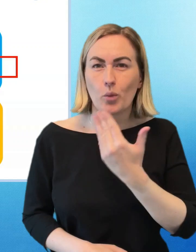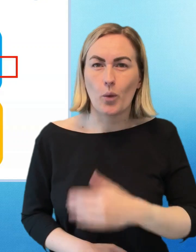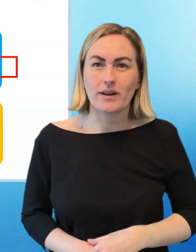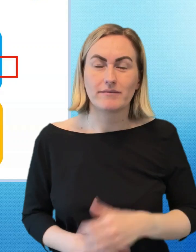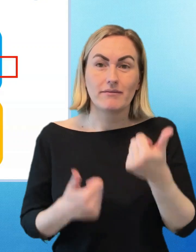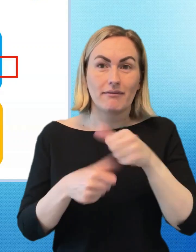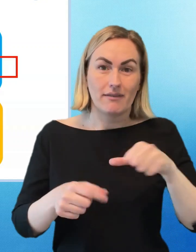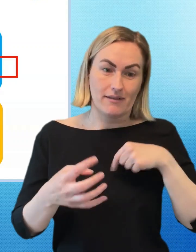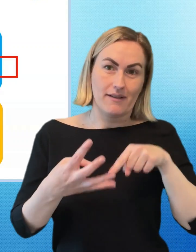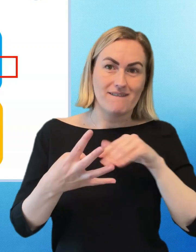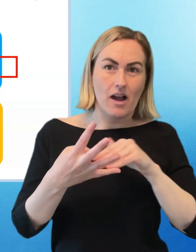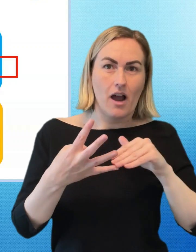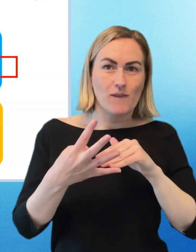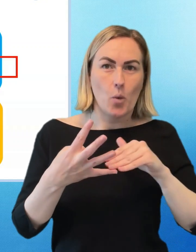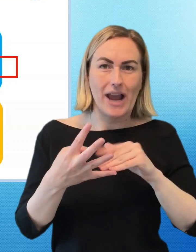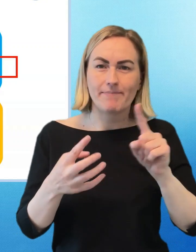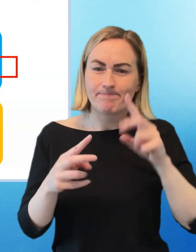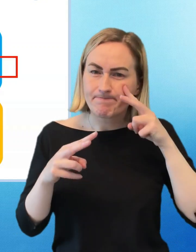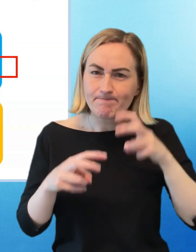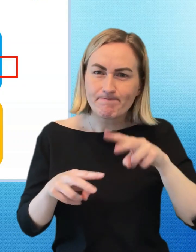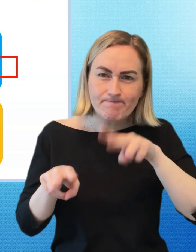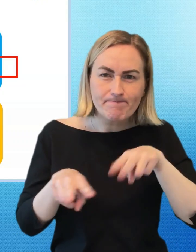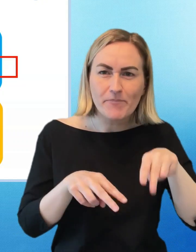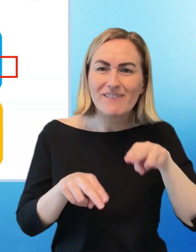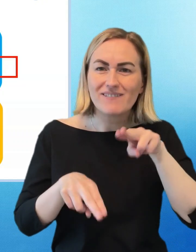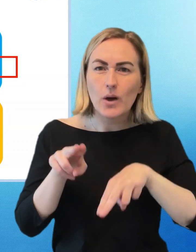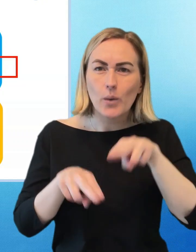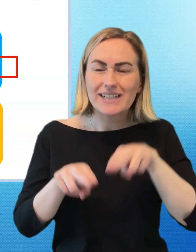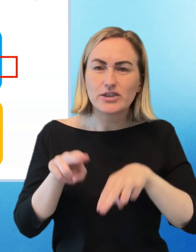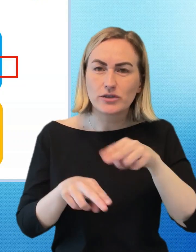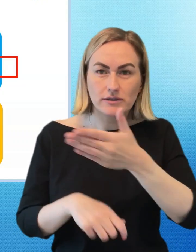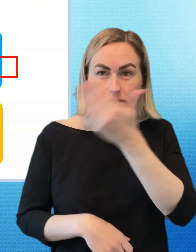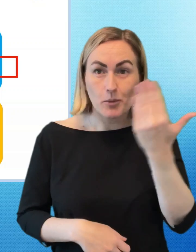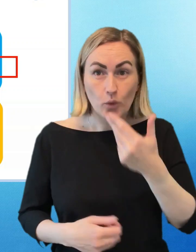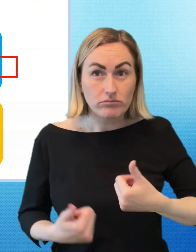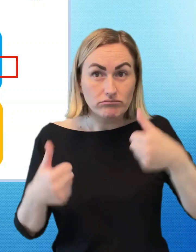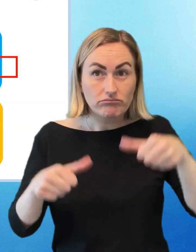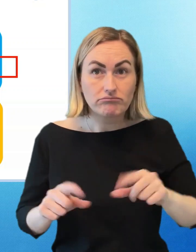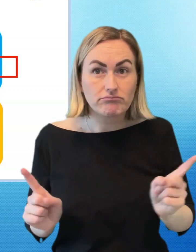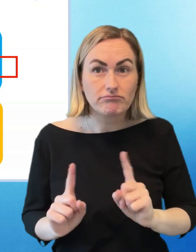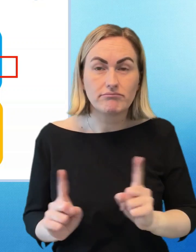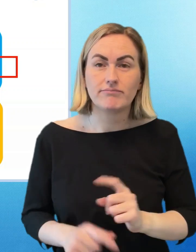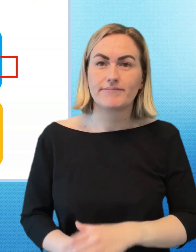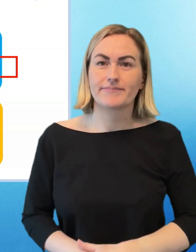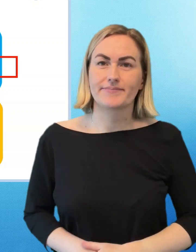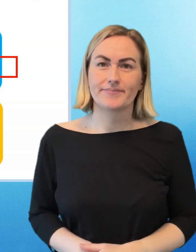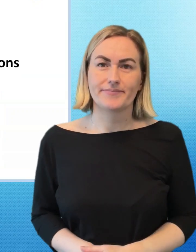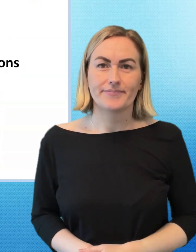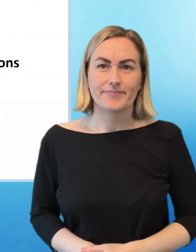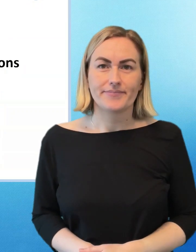And finally, we're in the middle of work package 4, which is looking at the evaluation of the summer school itself.